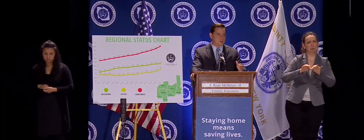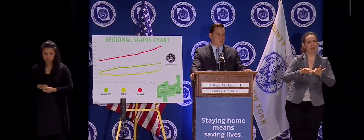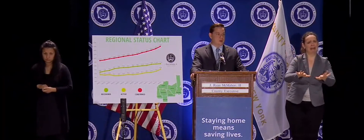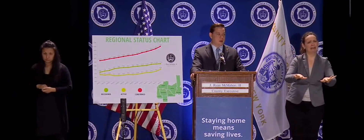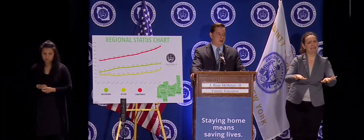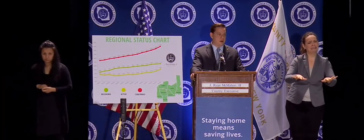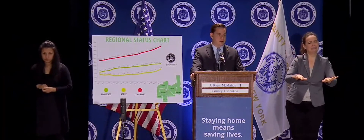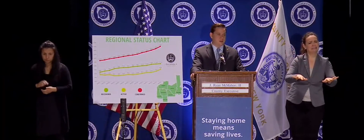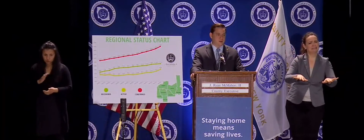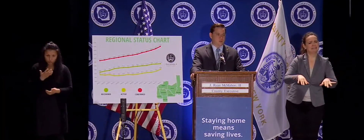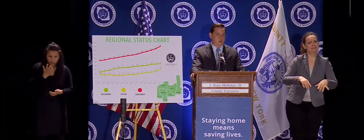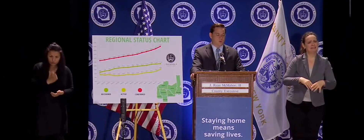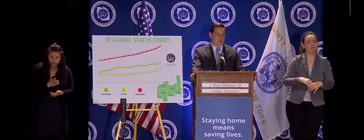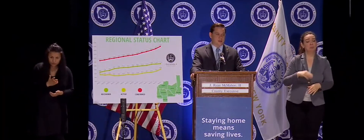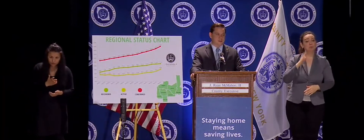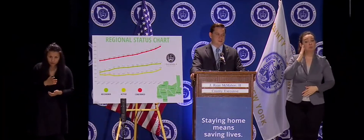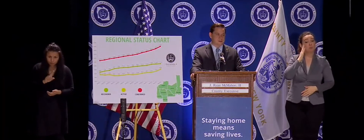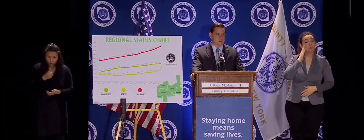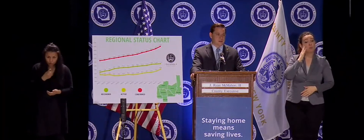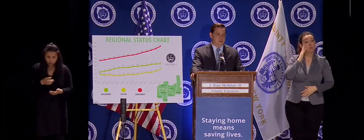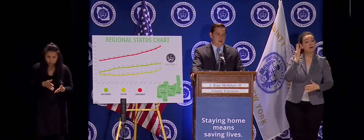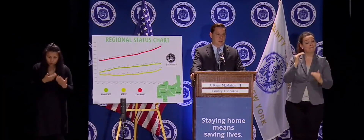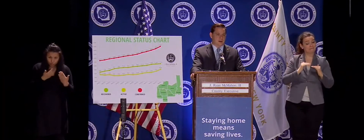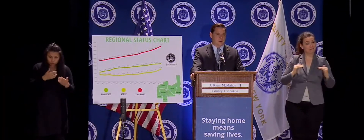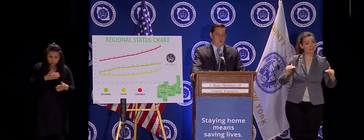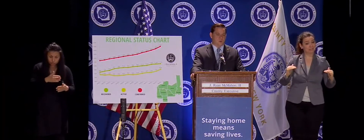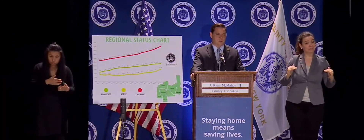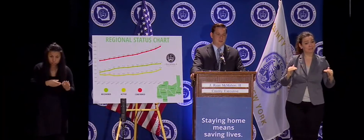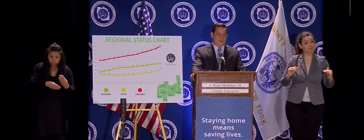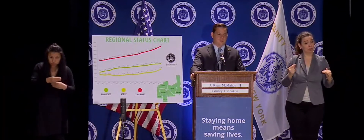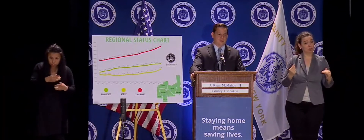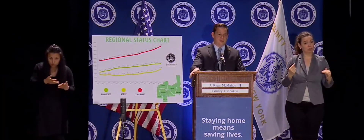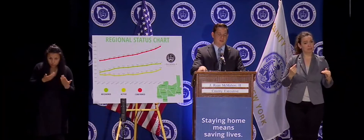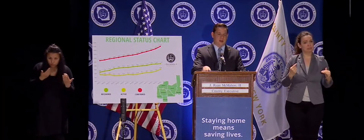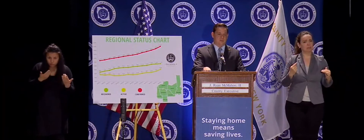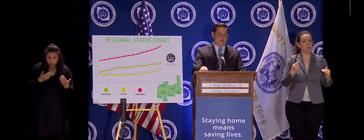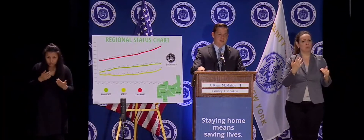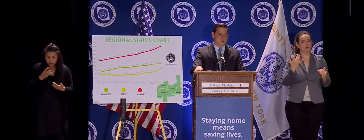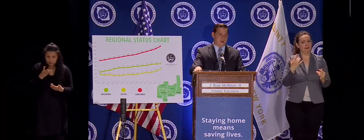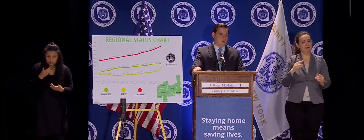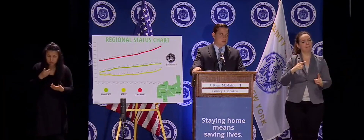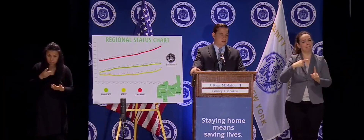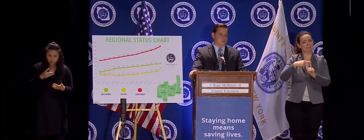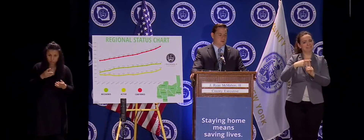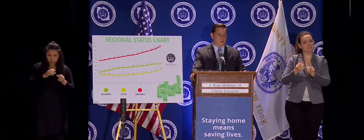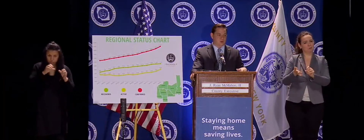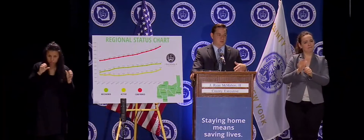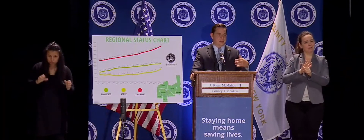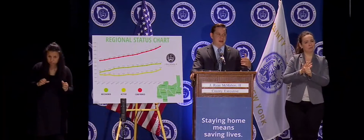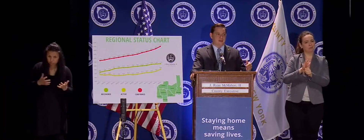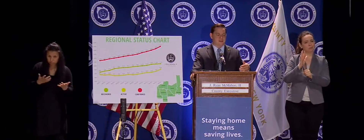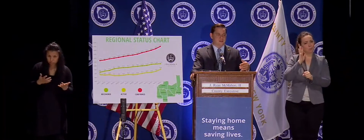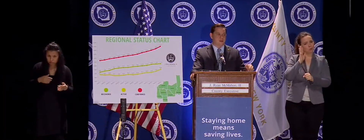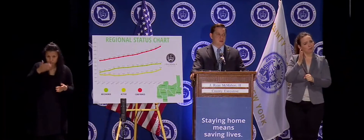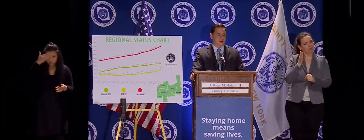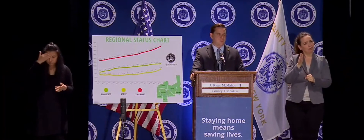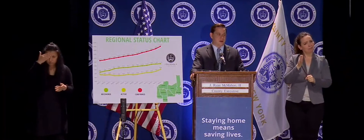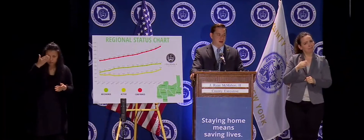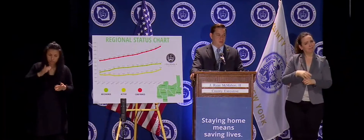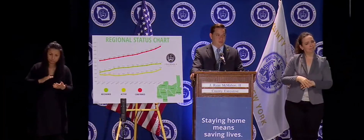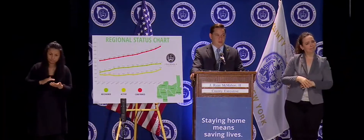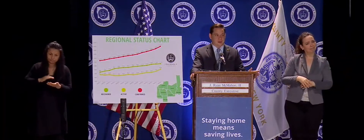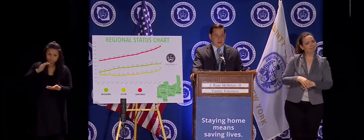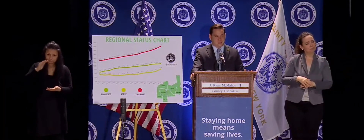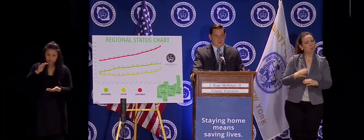cases, and that there will be more cases. And we'll need the community to help mitigate that. We'll need the community to really be cognizant of